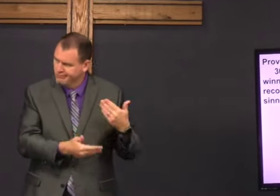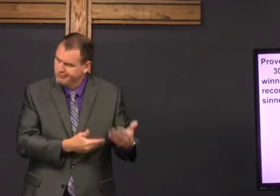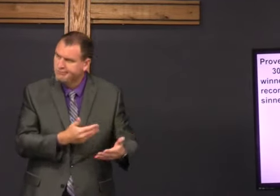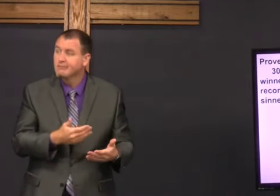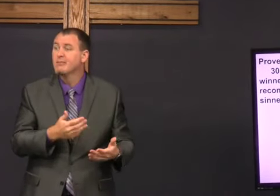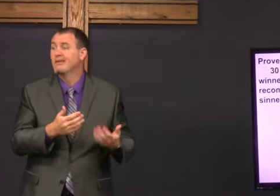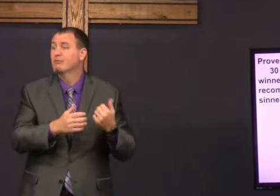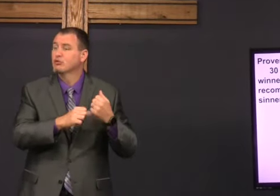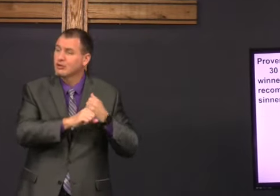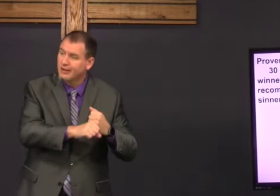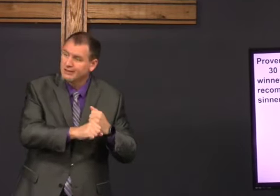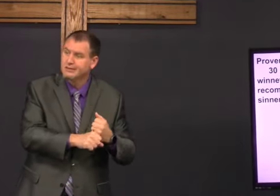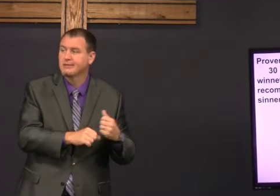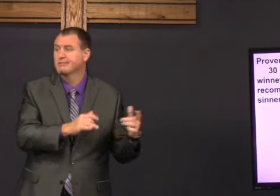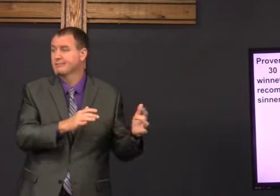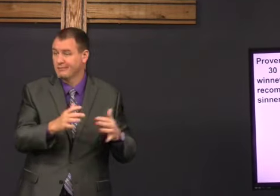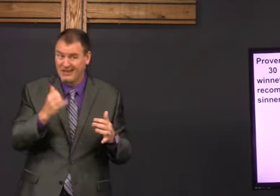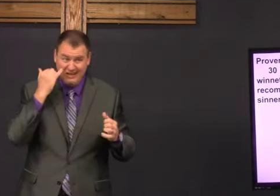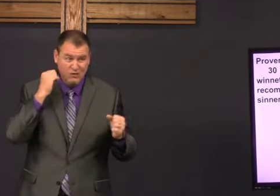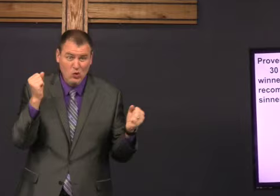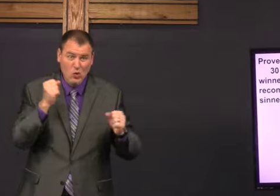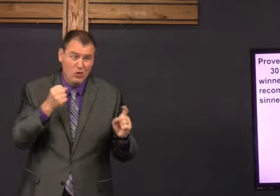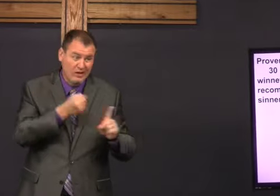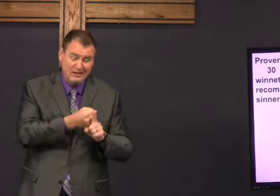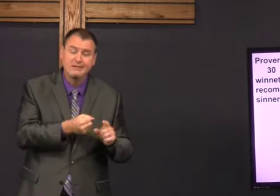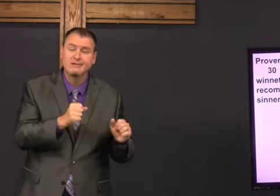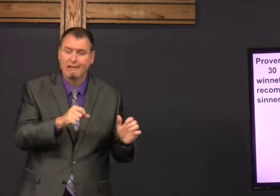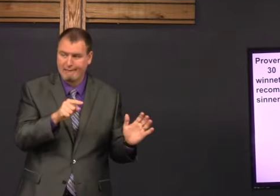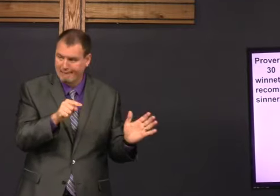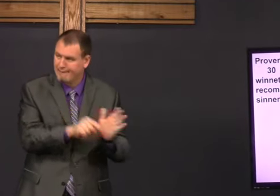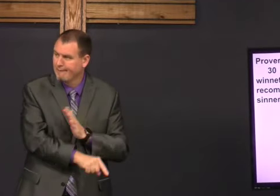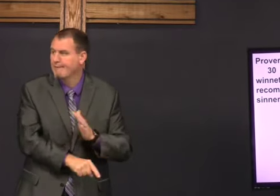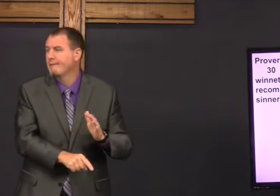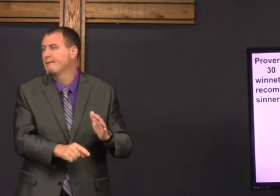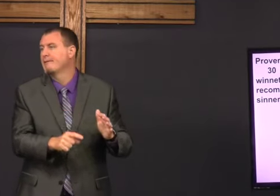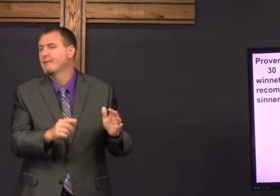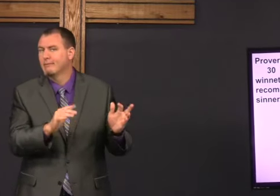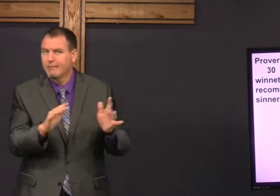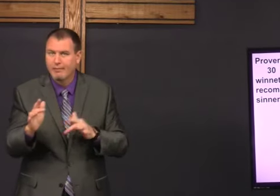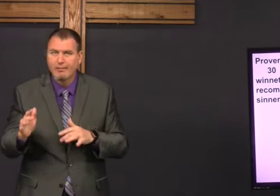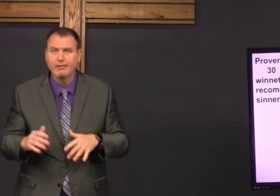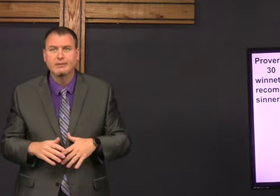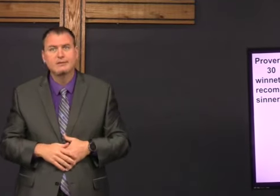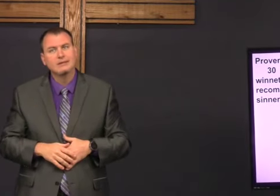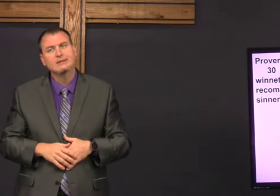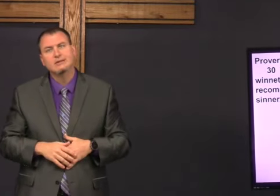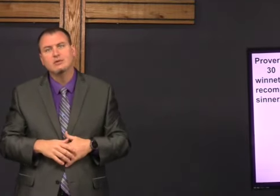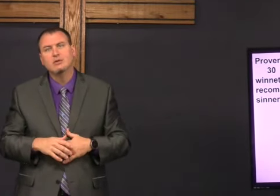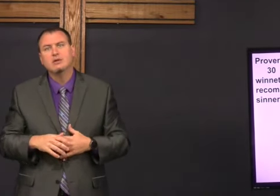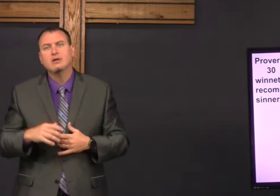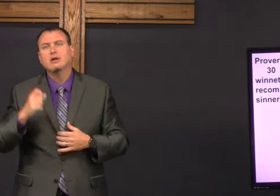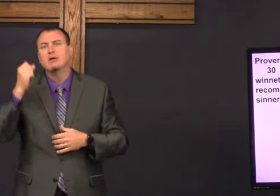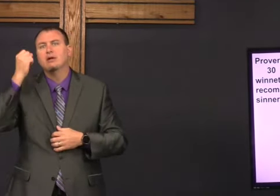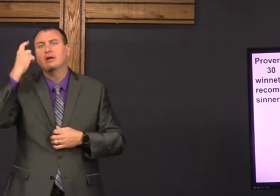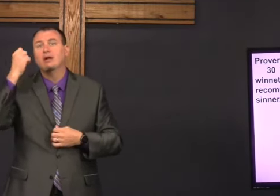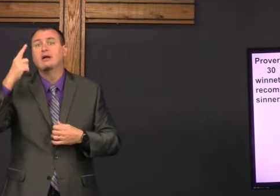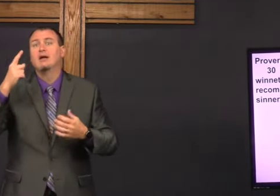of it and protect it. If it's cold, you know, cold spell can kill it. So,